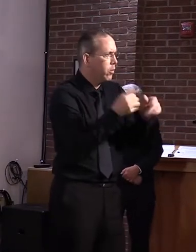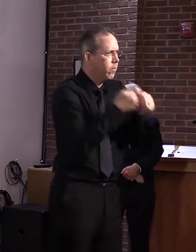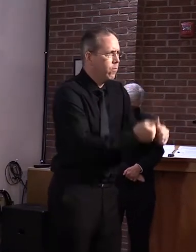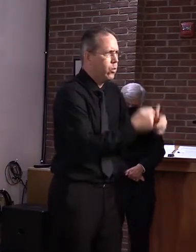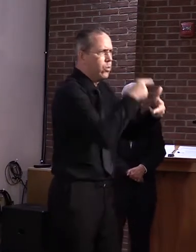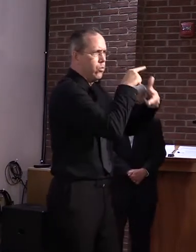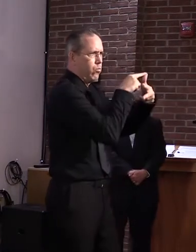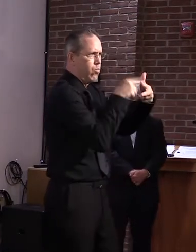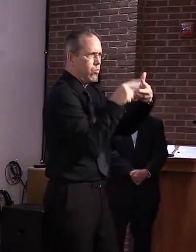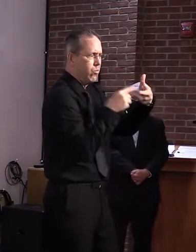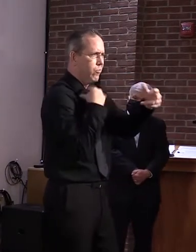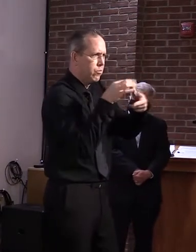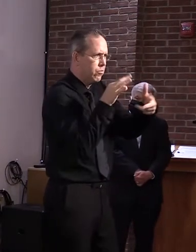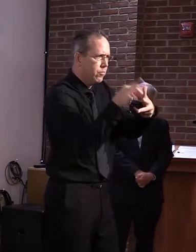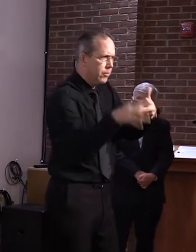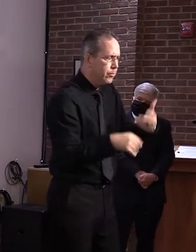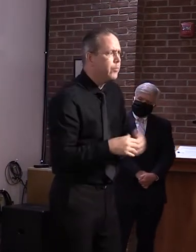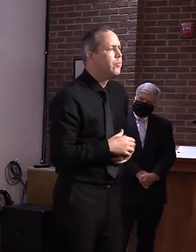our campus,